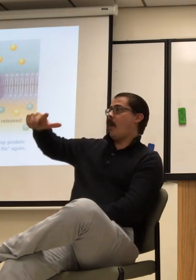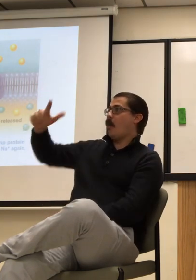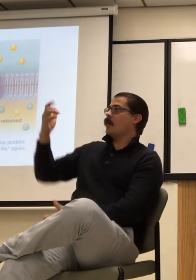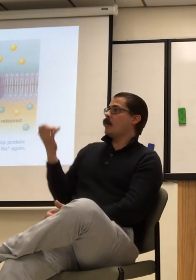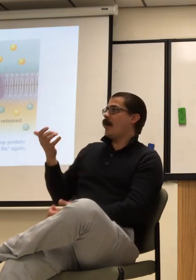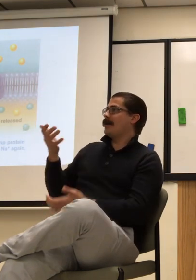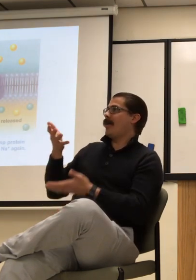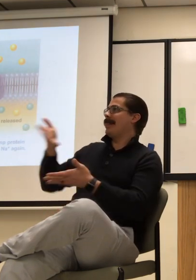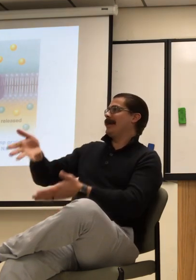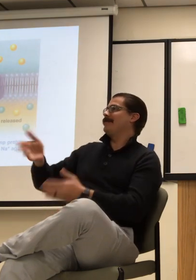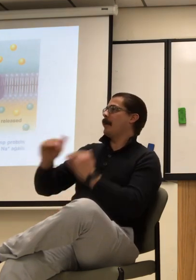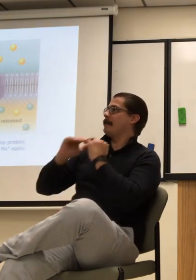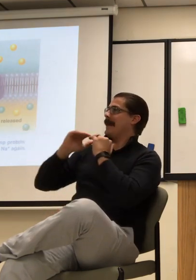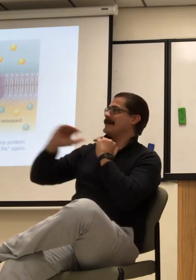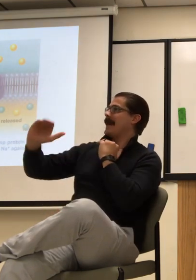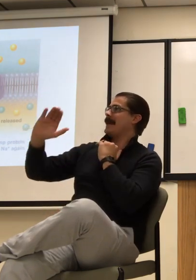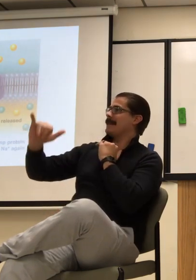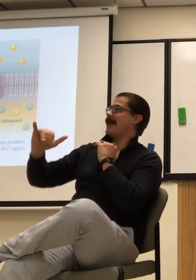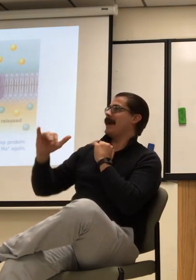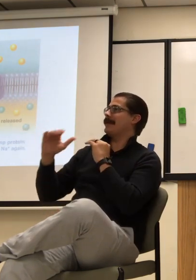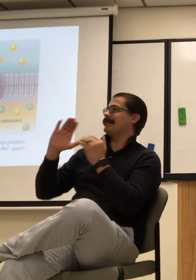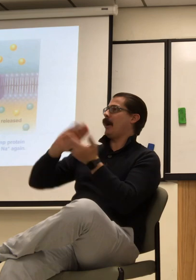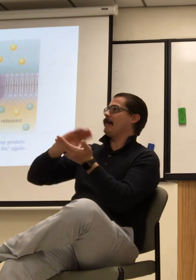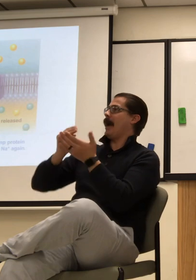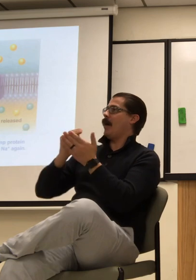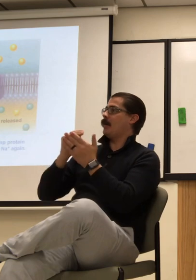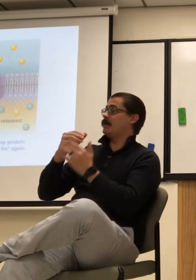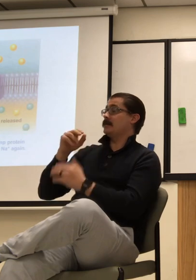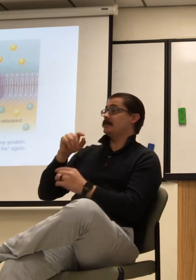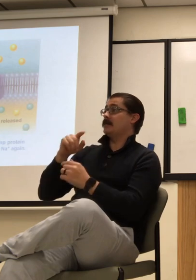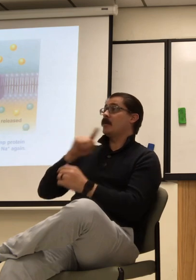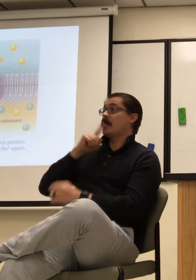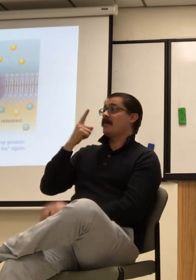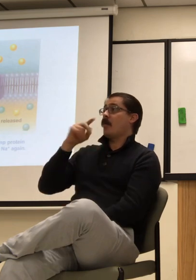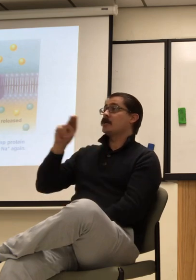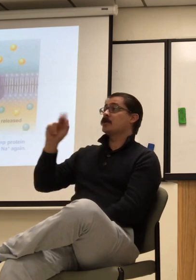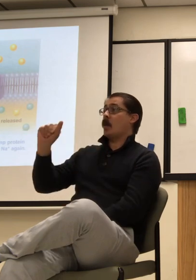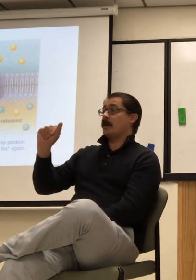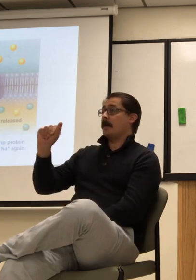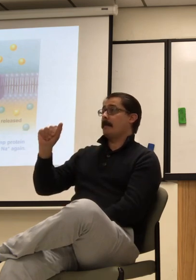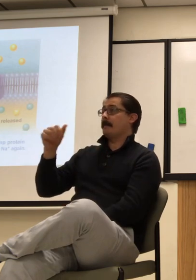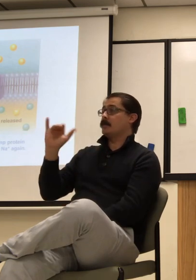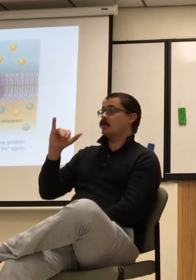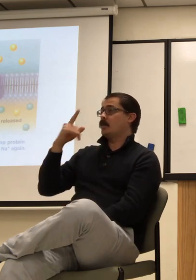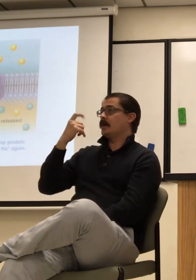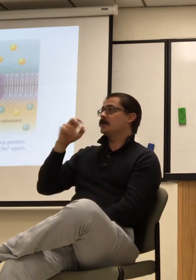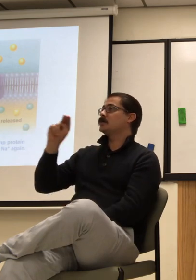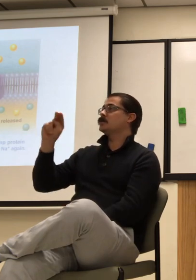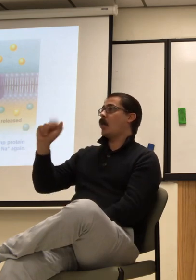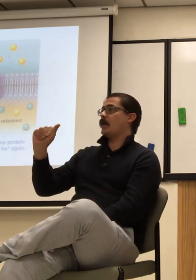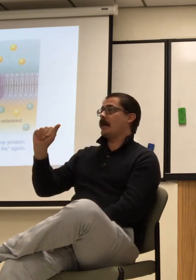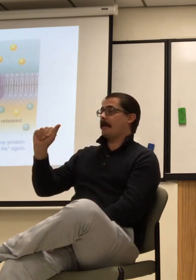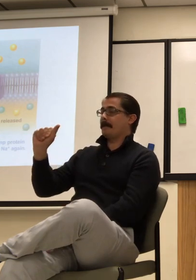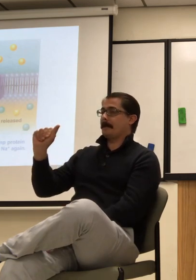We want to maintain that gradient, and especially for sodium. For sodium,